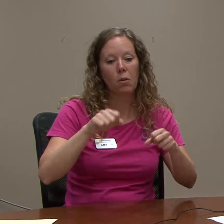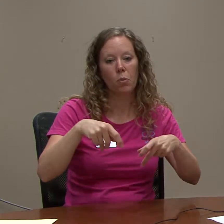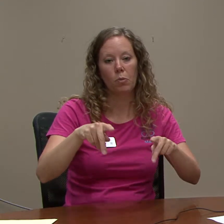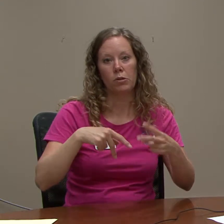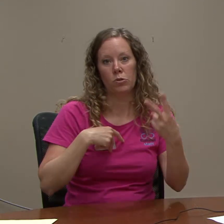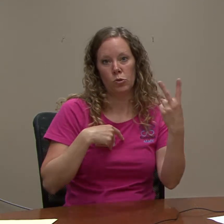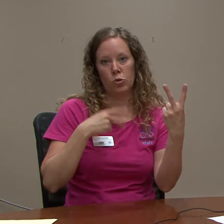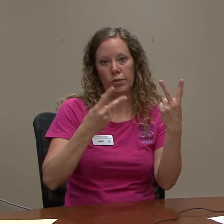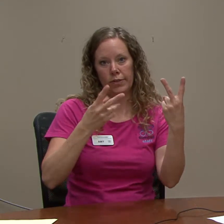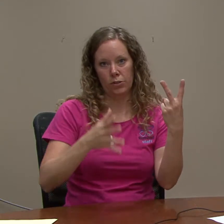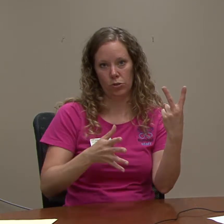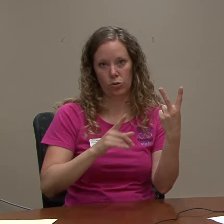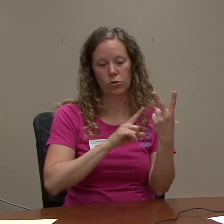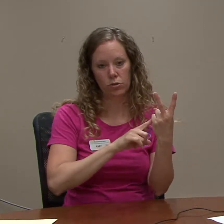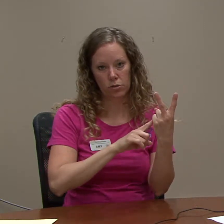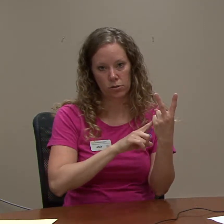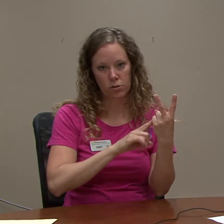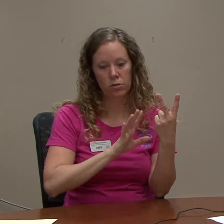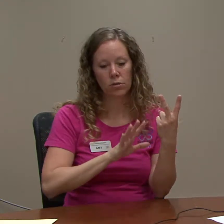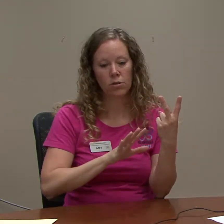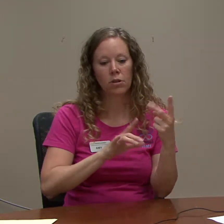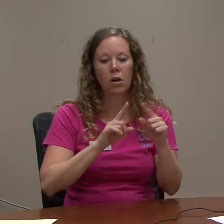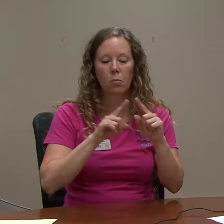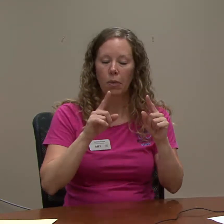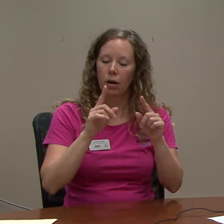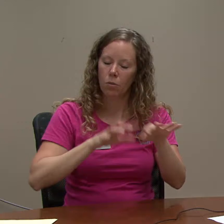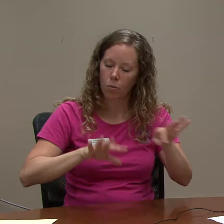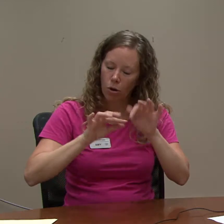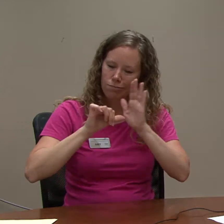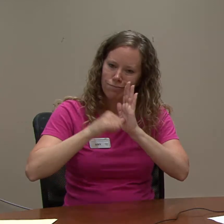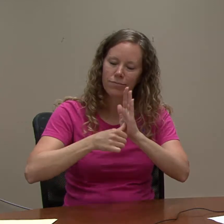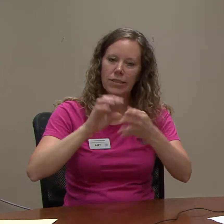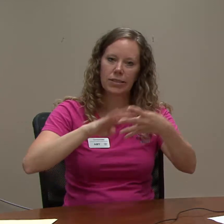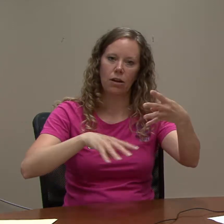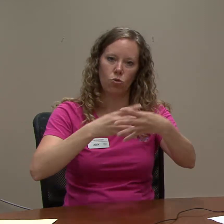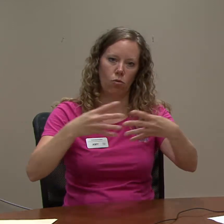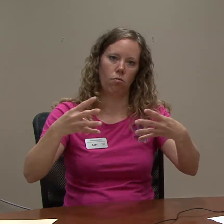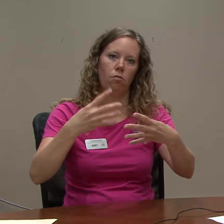And we must continue scheduling.